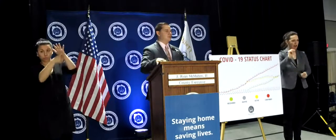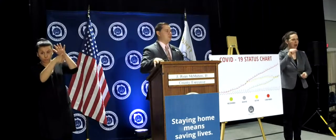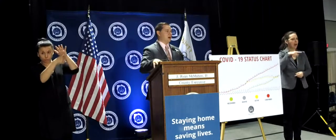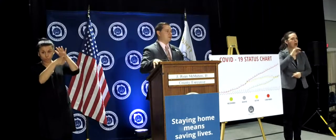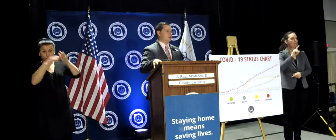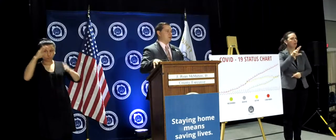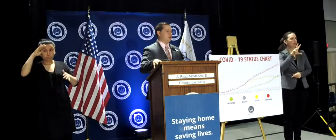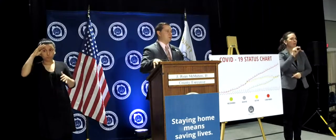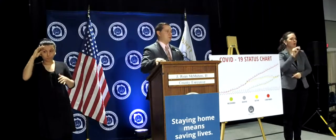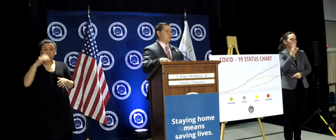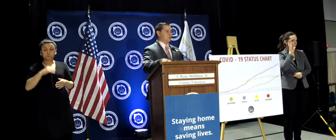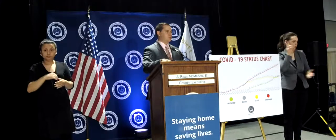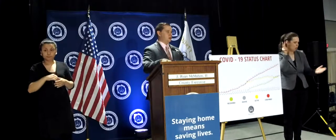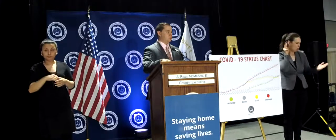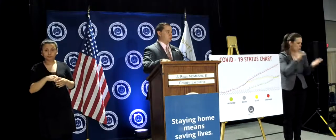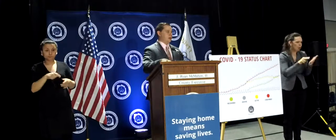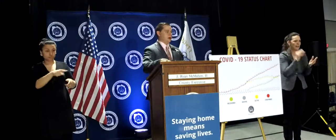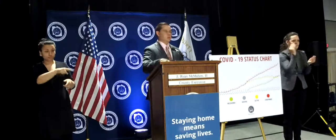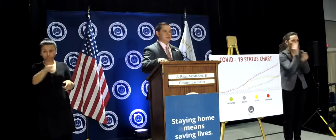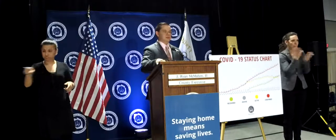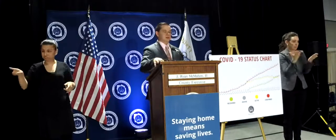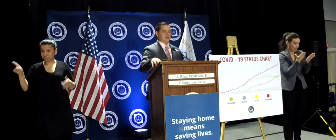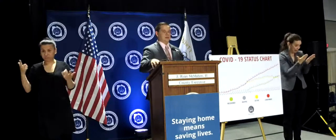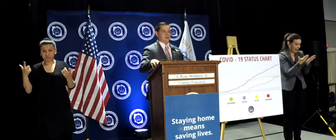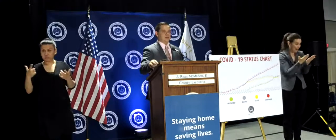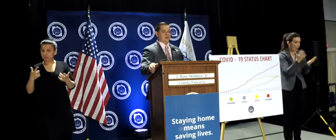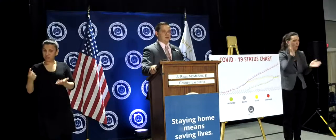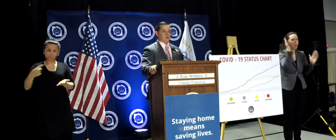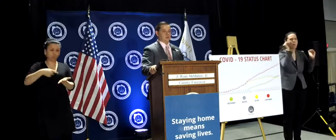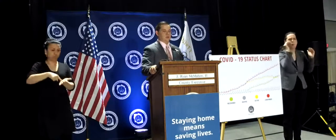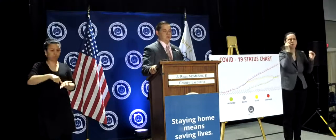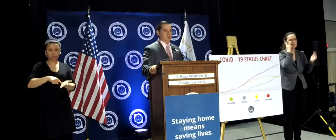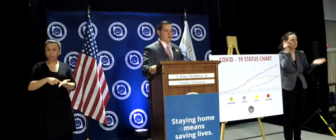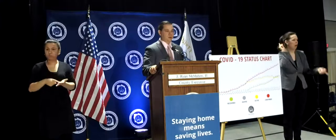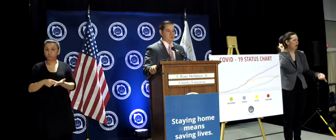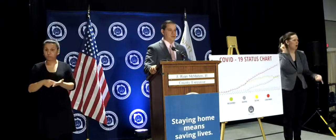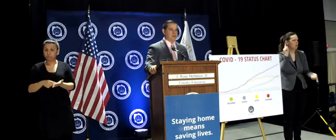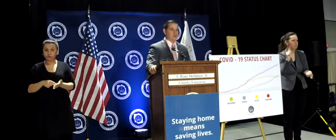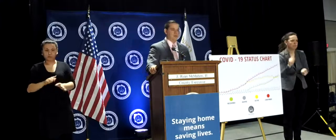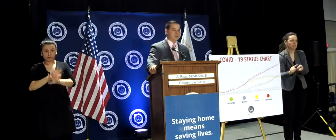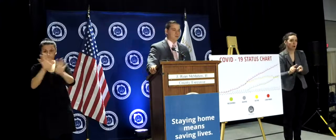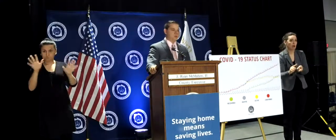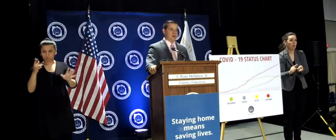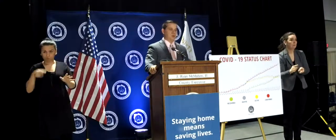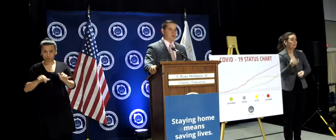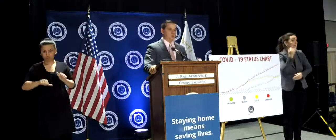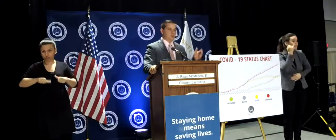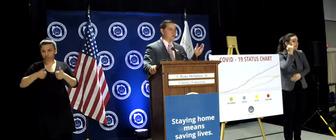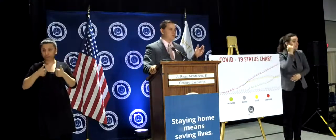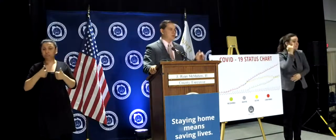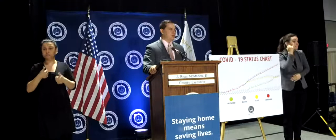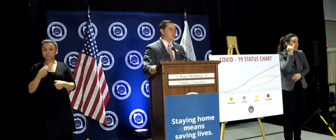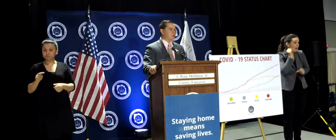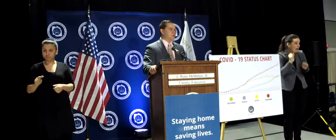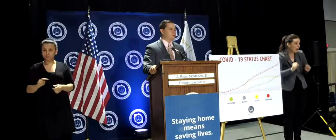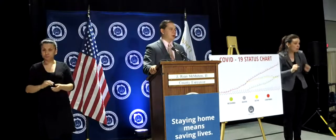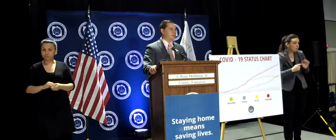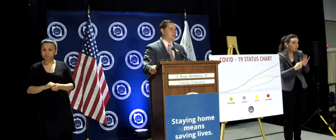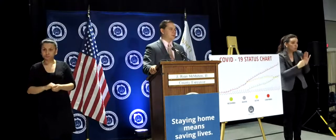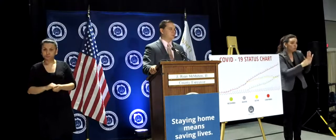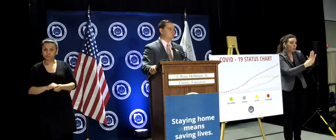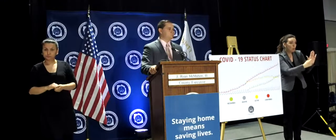they expect with a restart, and what does that look like? And I think we heard from the governor, he was saying things similar that we've been saying throughout